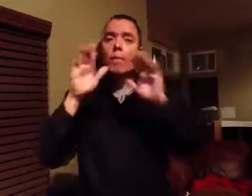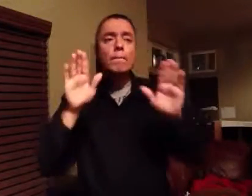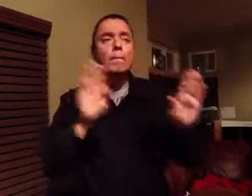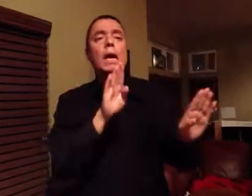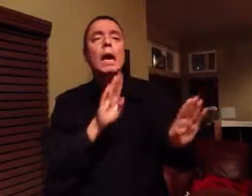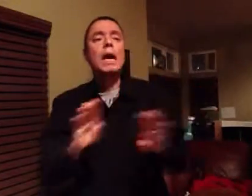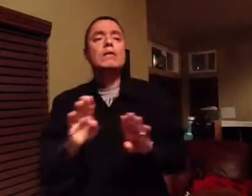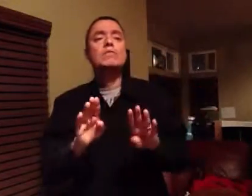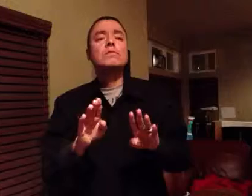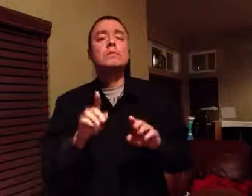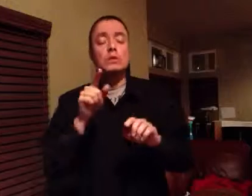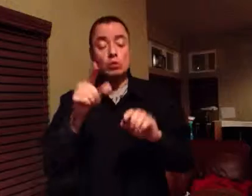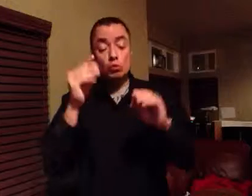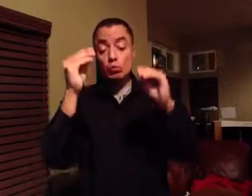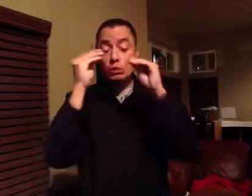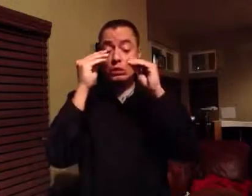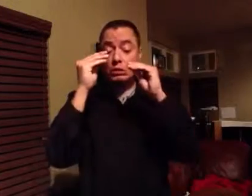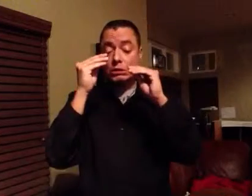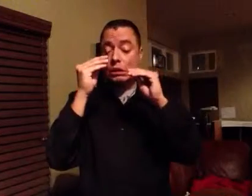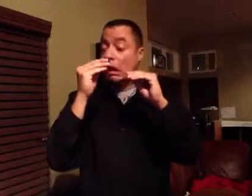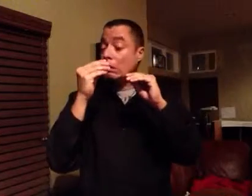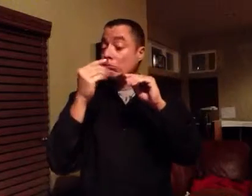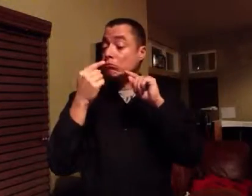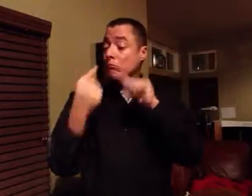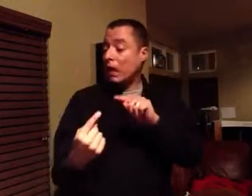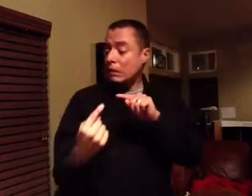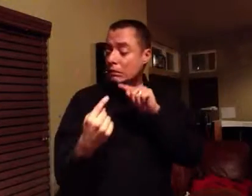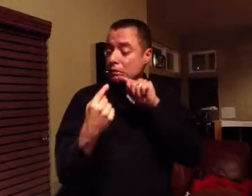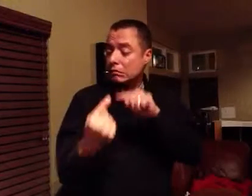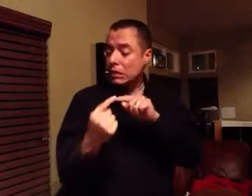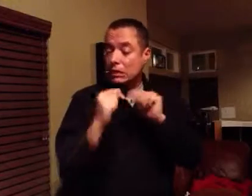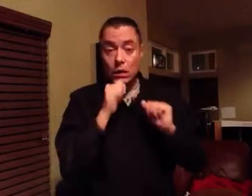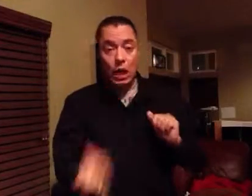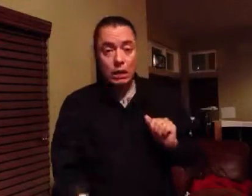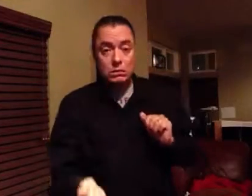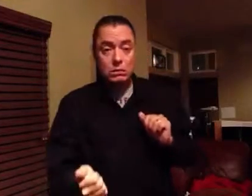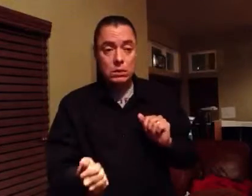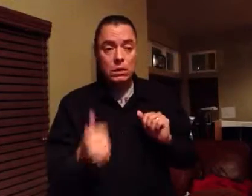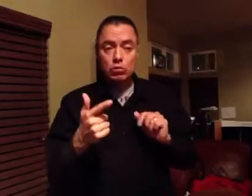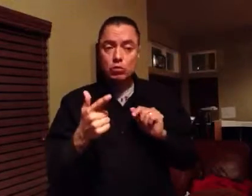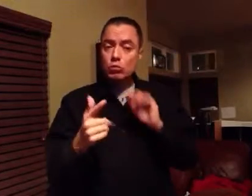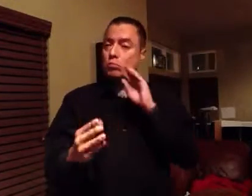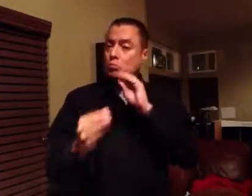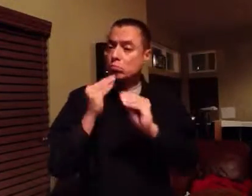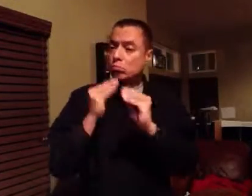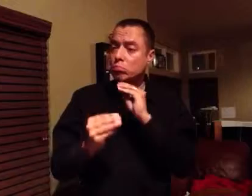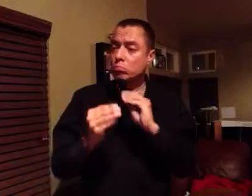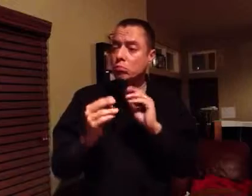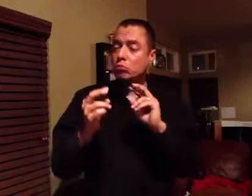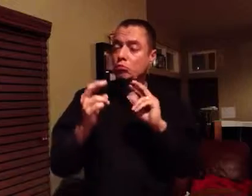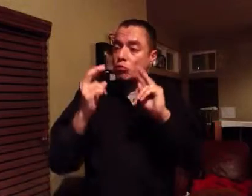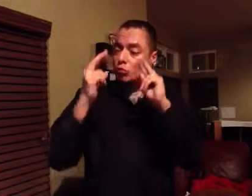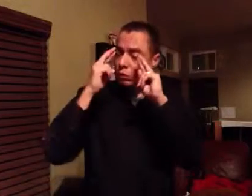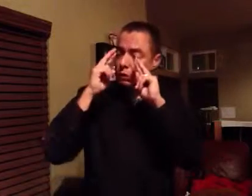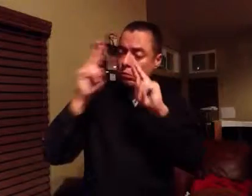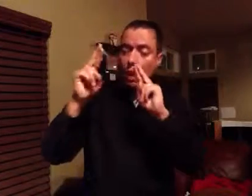to not fight with others. To work things out. To respect others. To clean up our